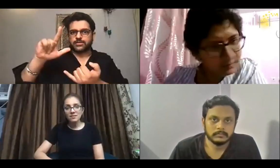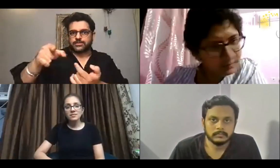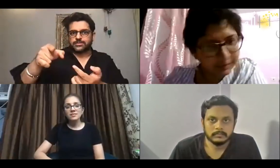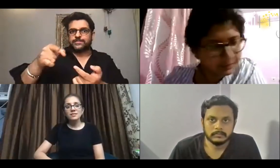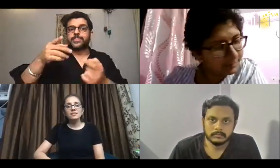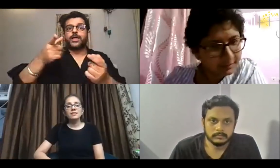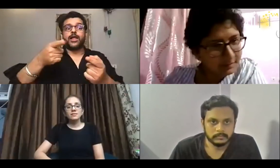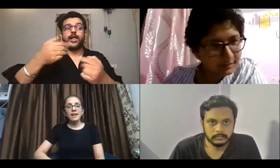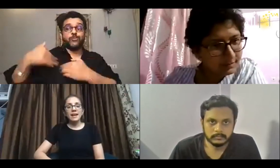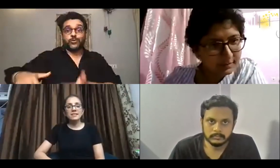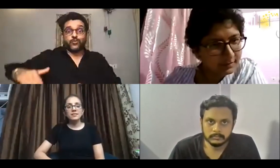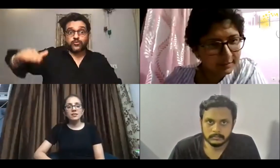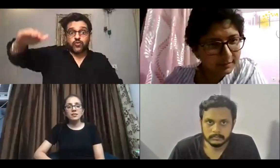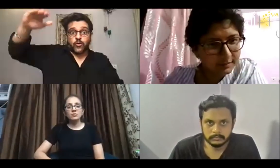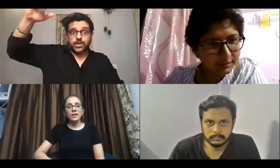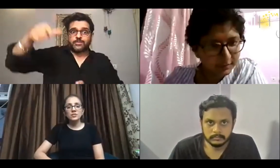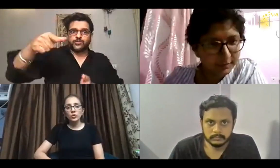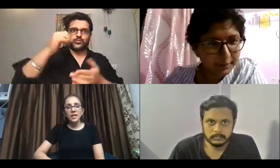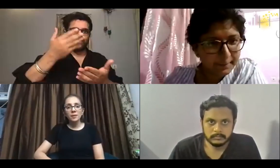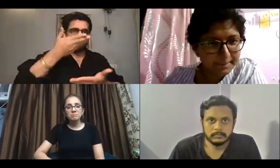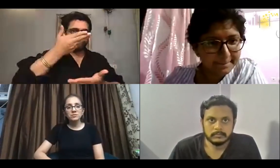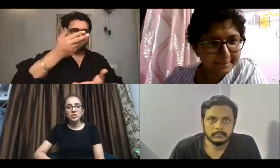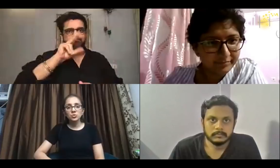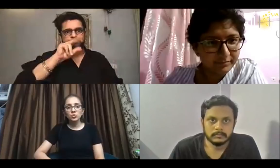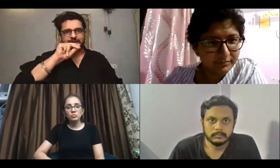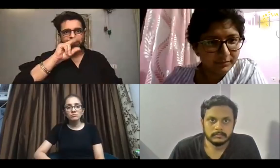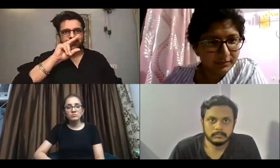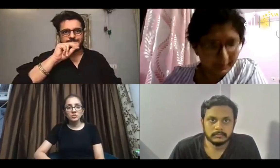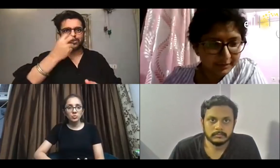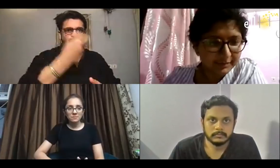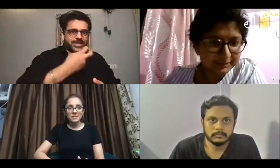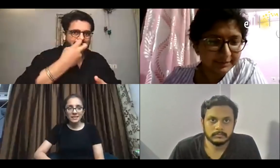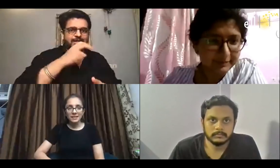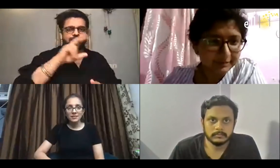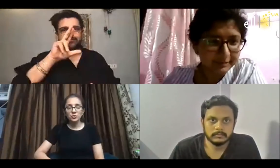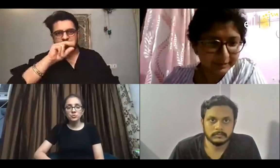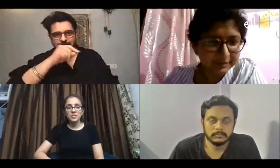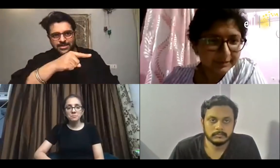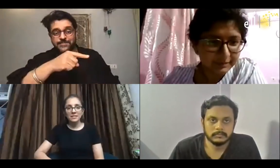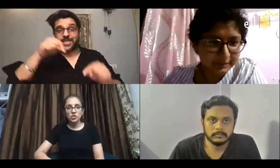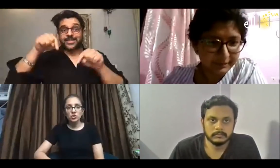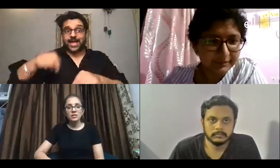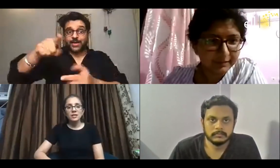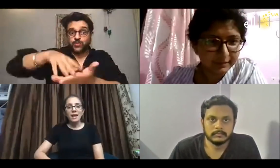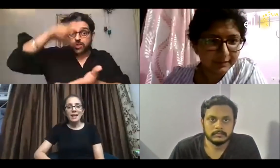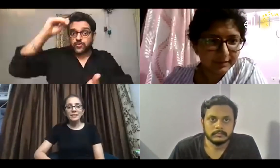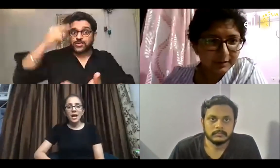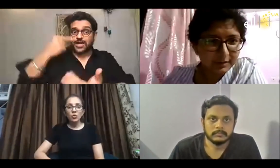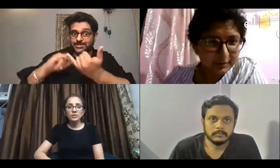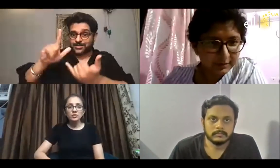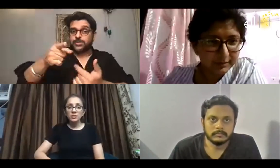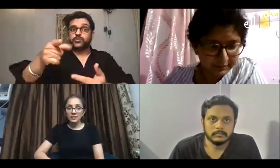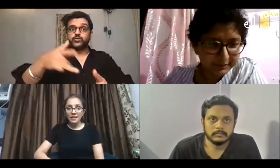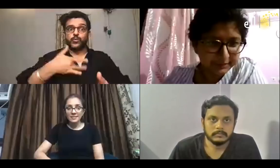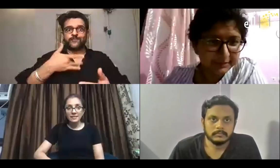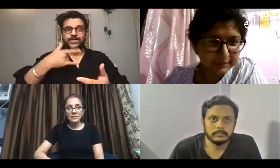ISL and while growing up, you were speaking, you're using speech. And now that